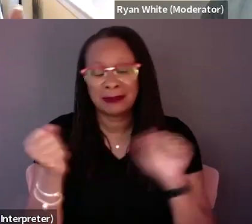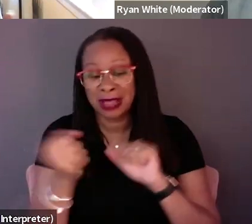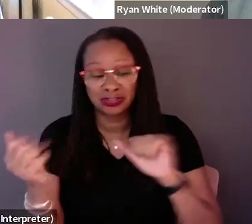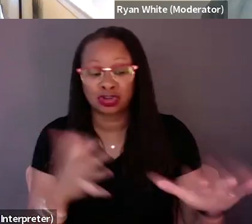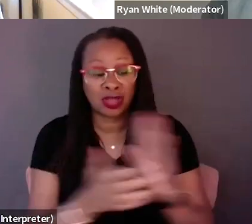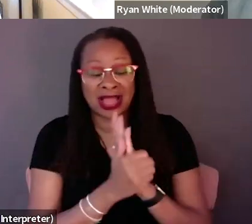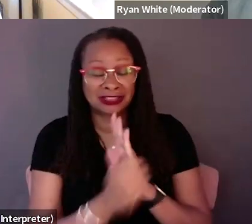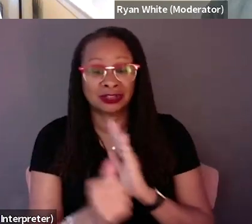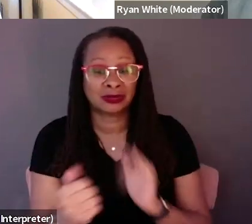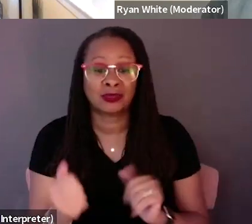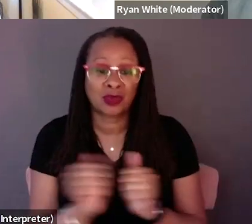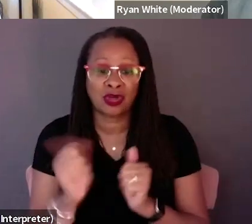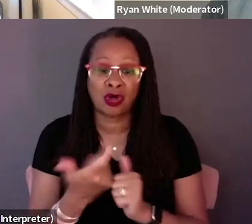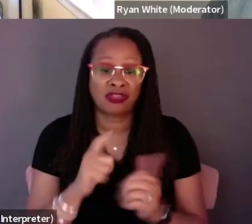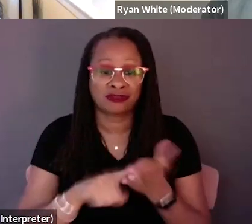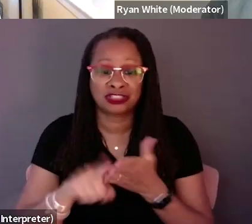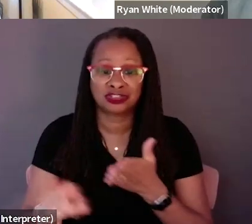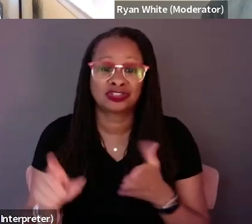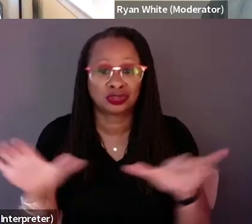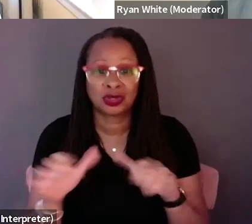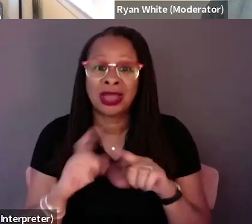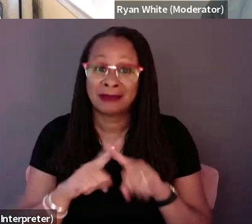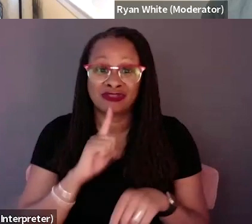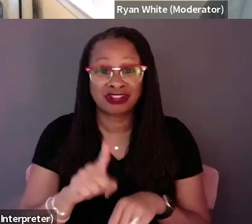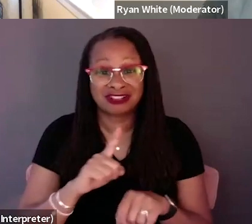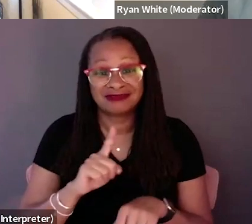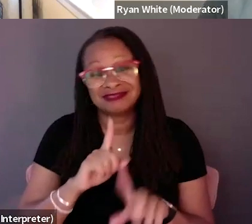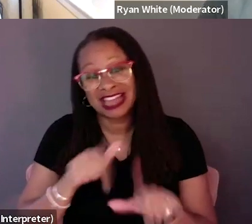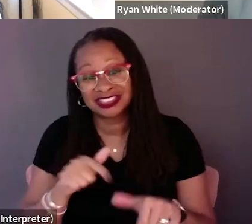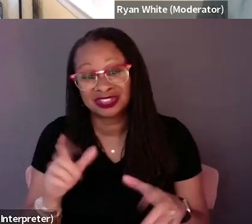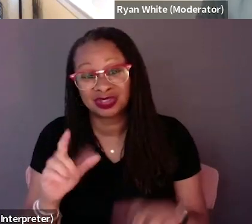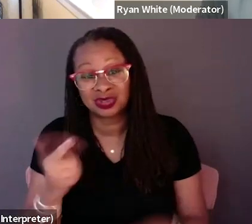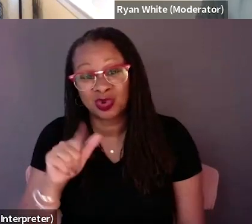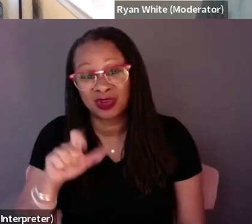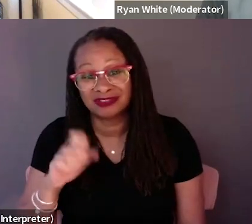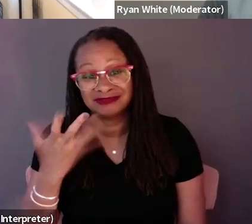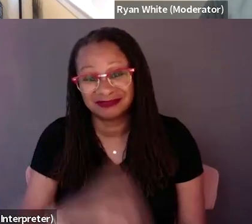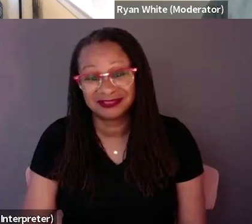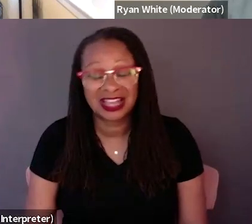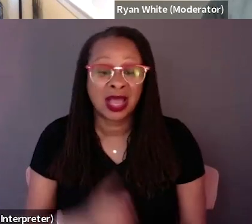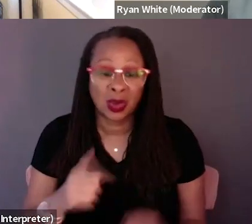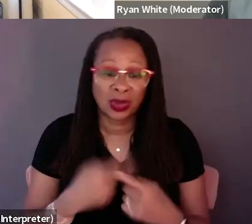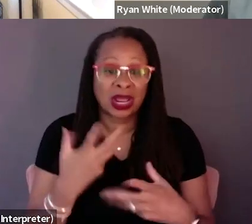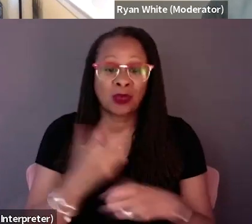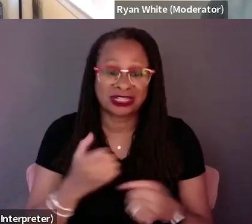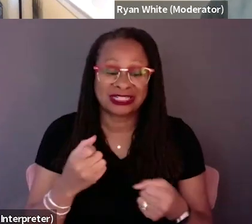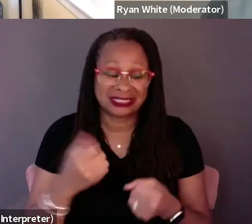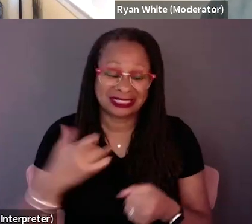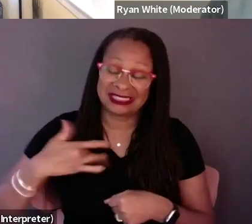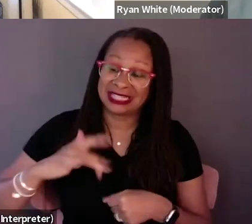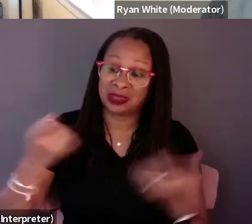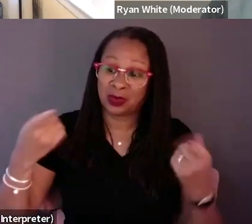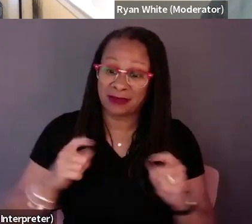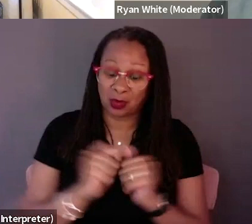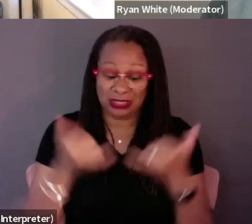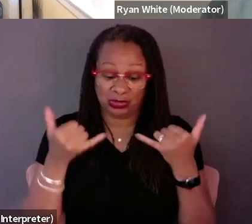expert only research that you do, but the real answer is Google. Um, when I wanted to get a sense of what's going